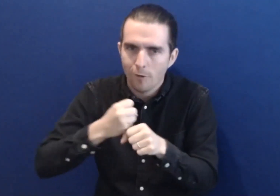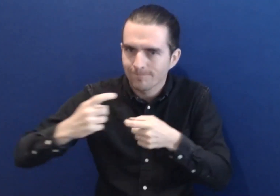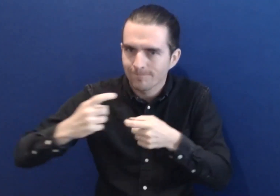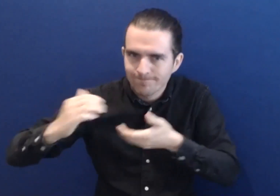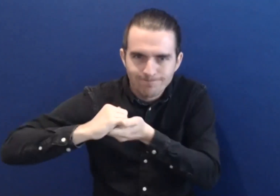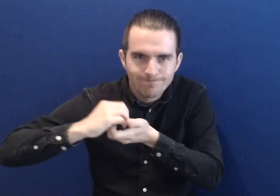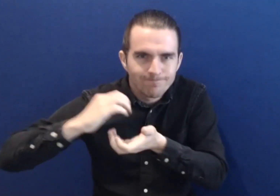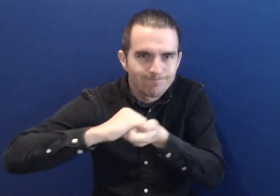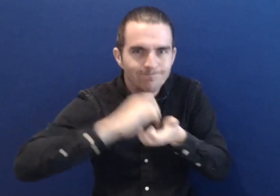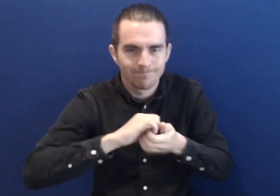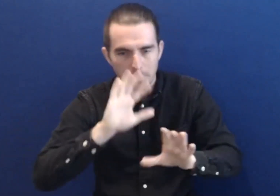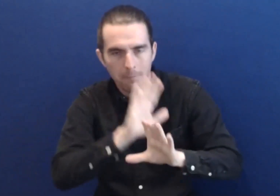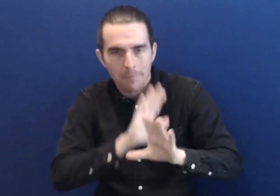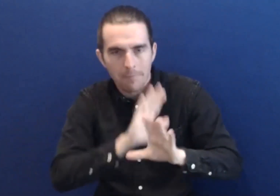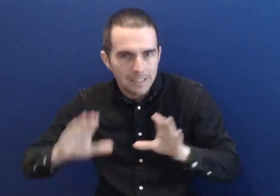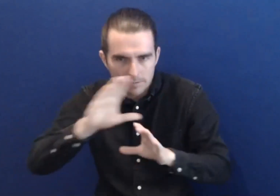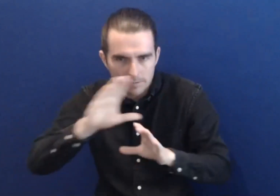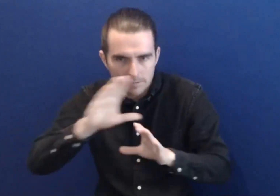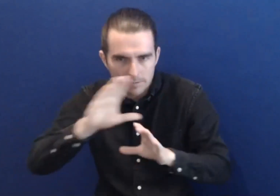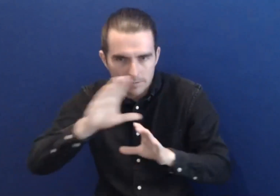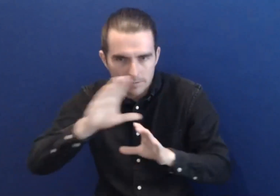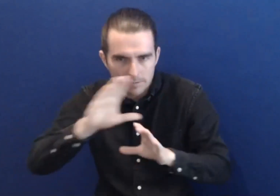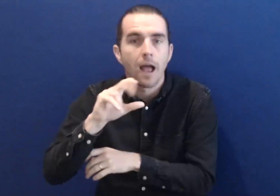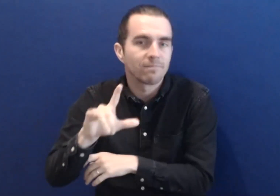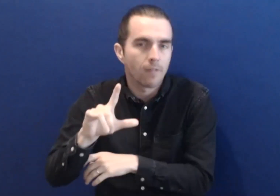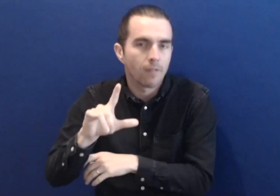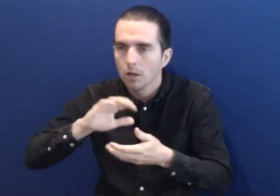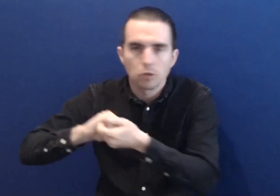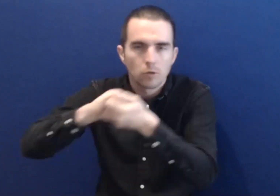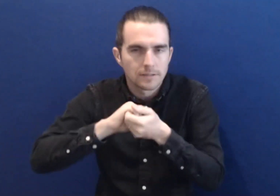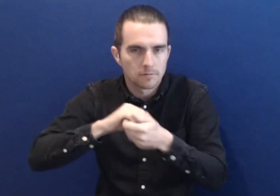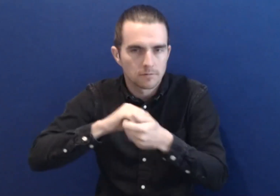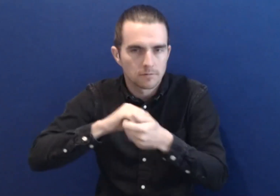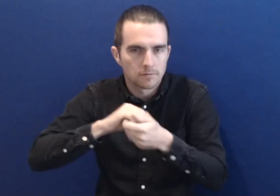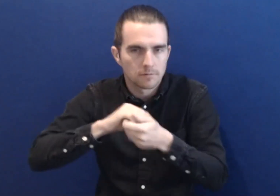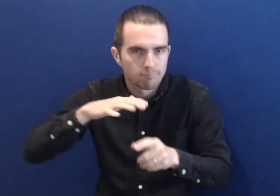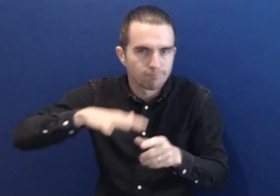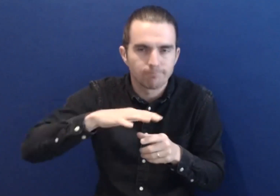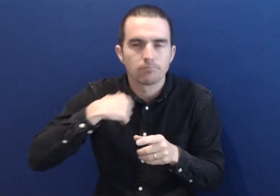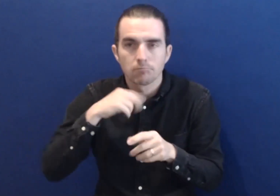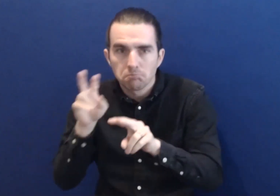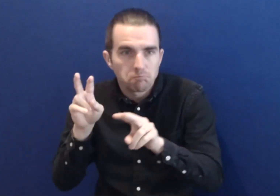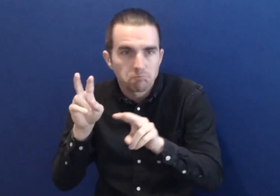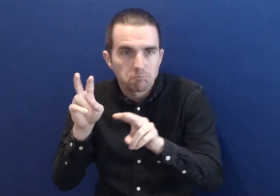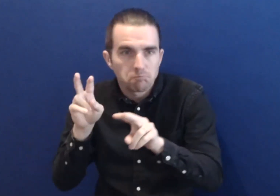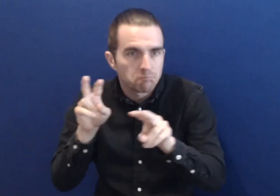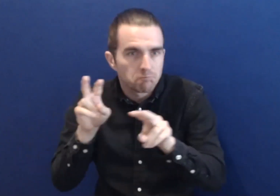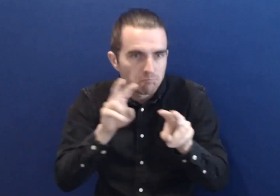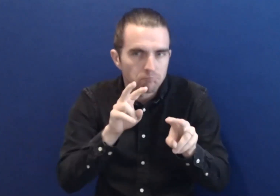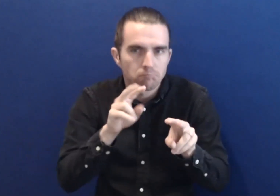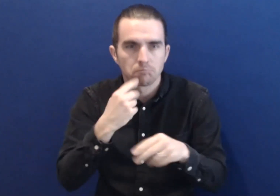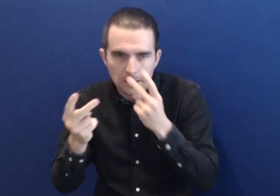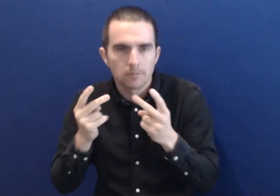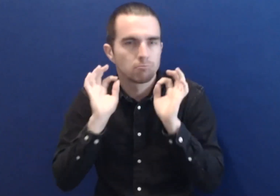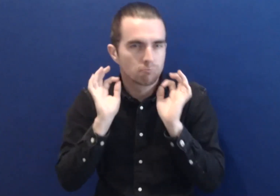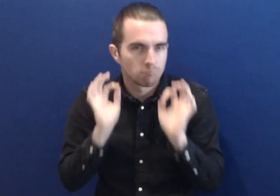hearing about it, we've seen it, it is definitely shrinking. And it's a good topic for us